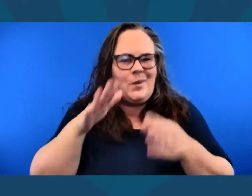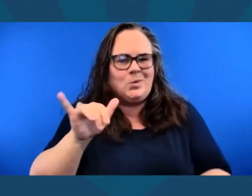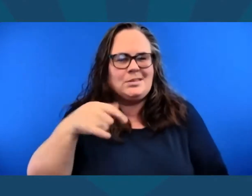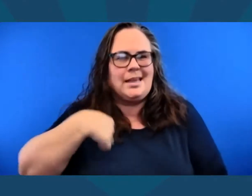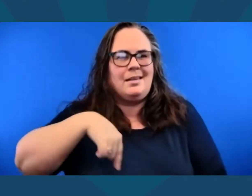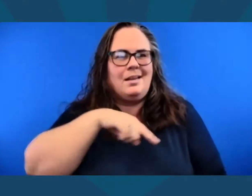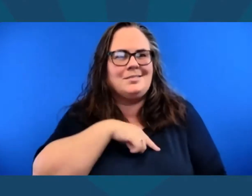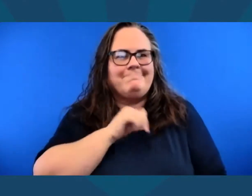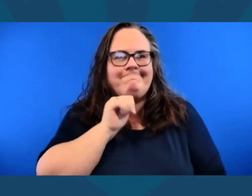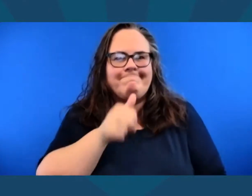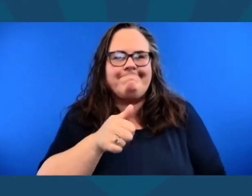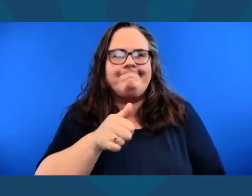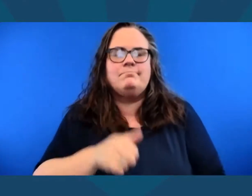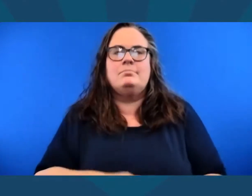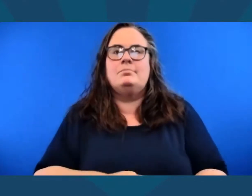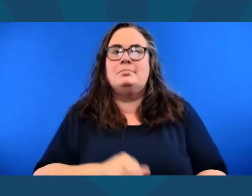us.